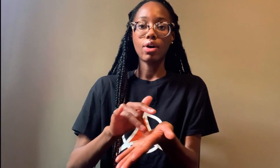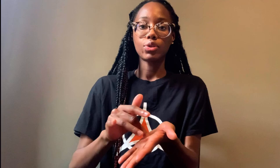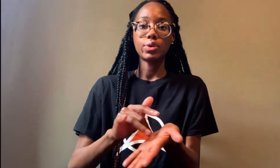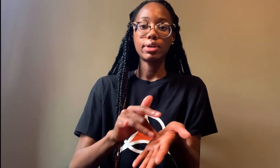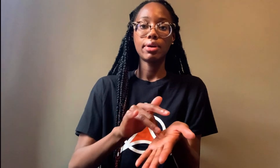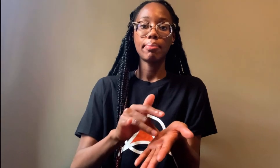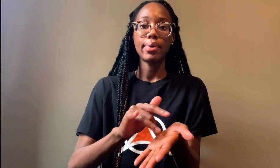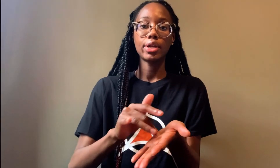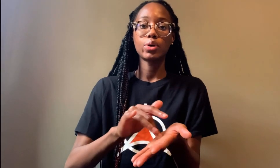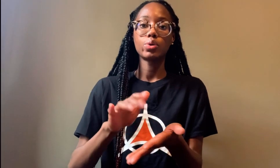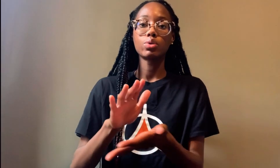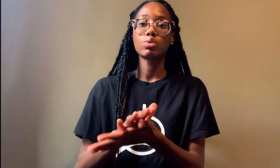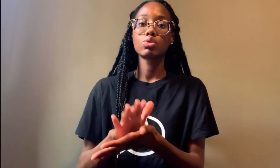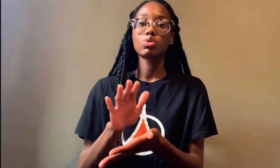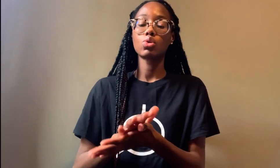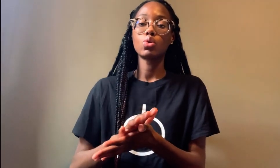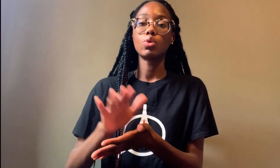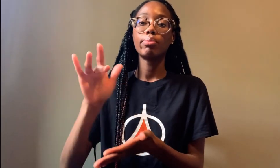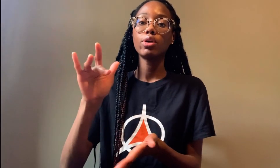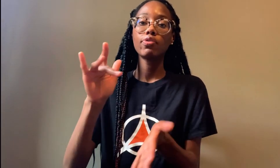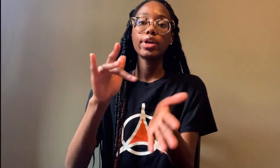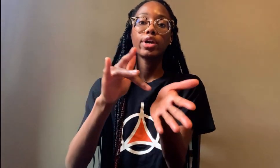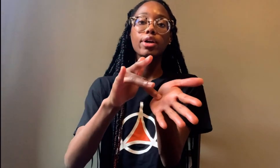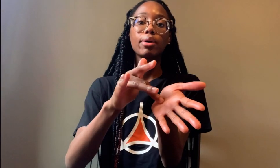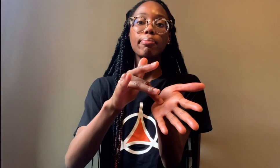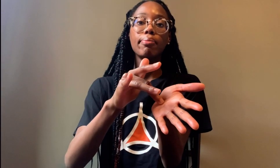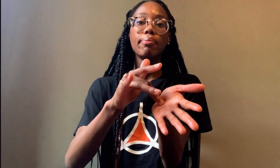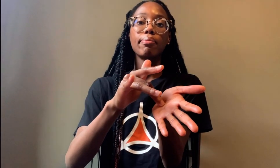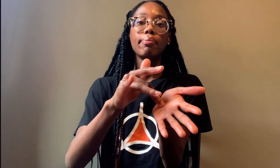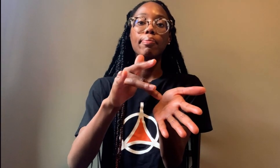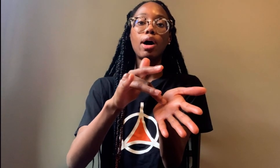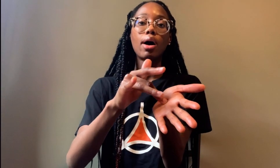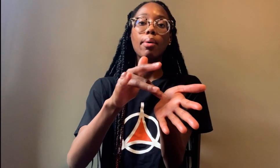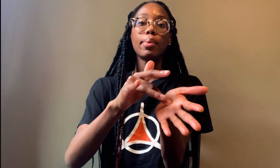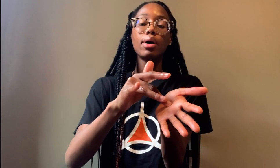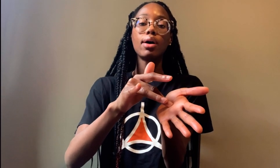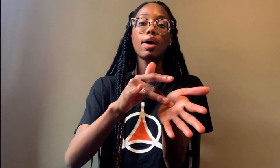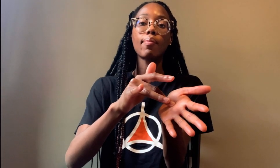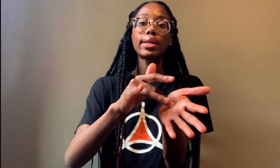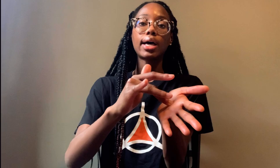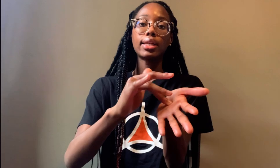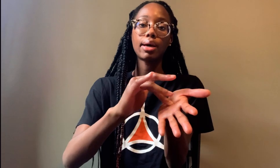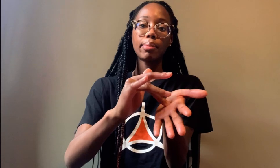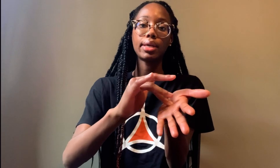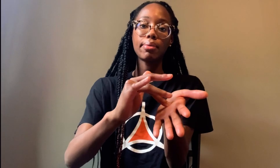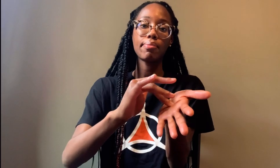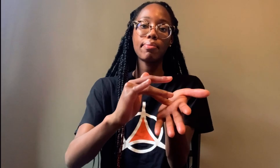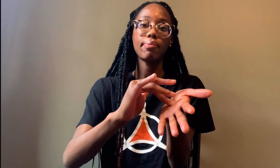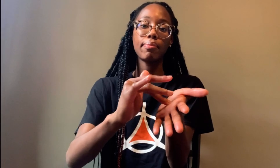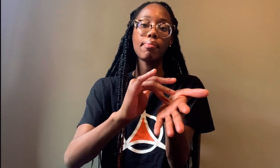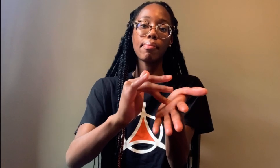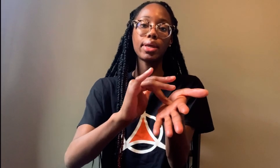three. Medical, school. Middle finger, palm of my non-dominant,